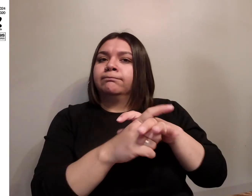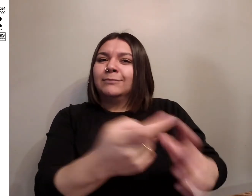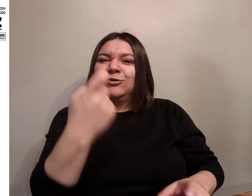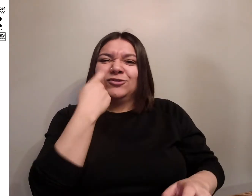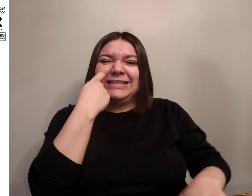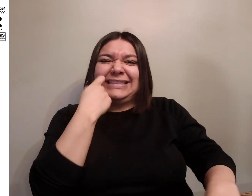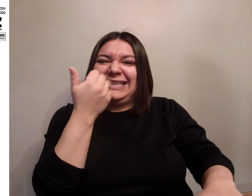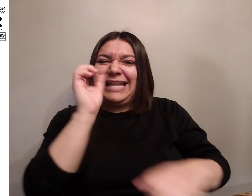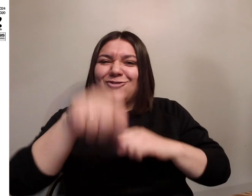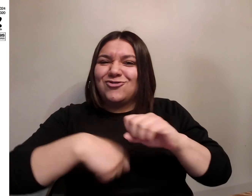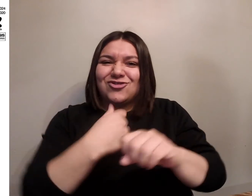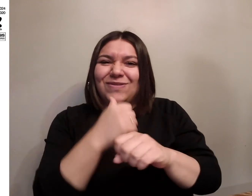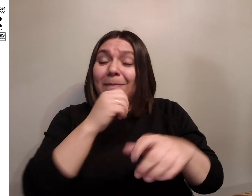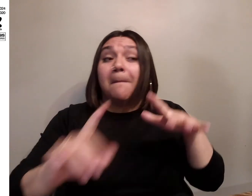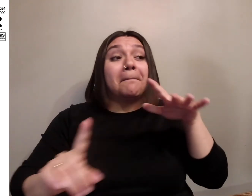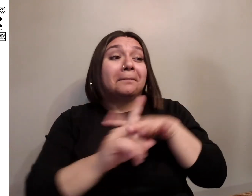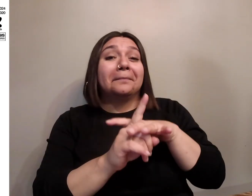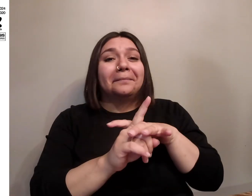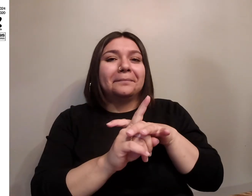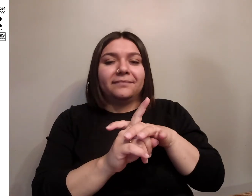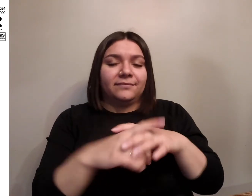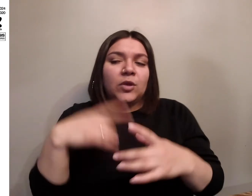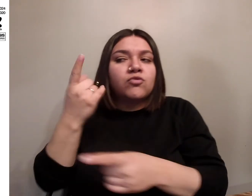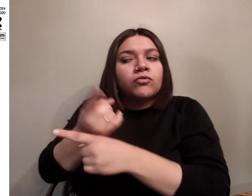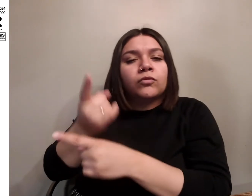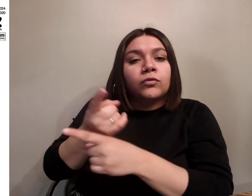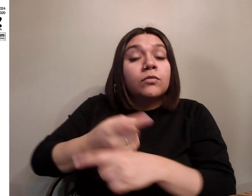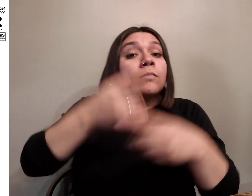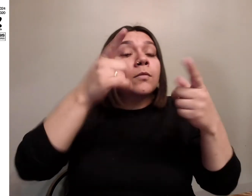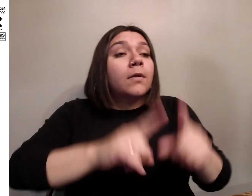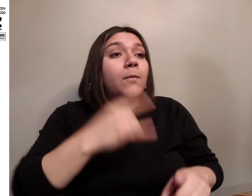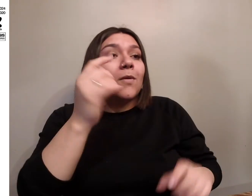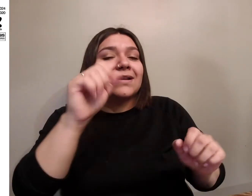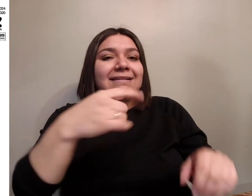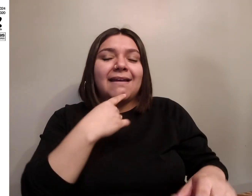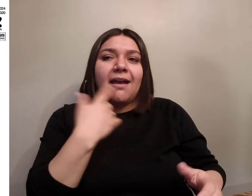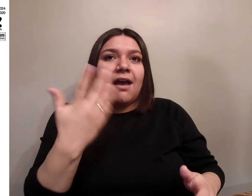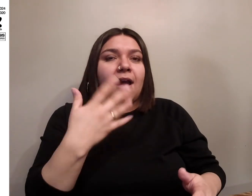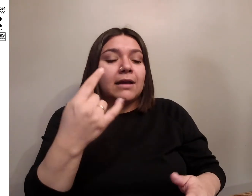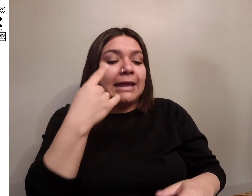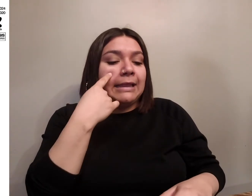though the problem emerged in the last 10 years.